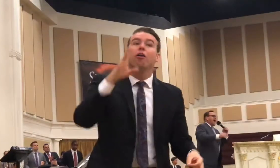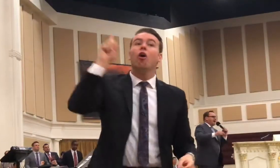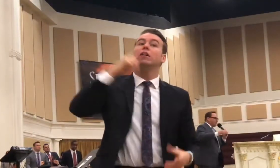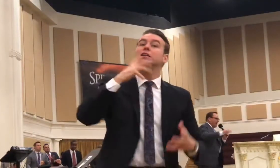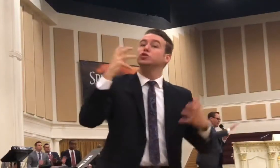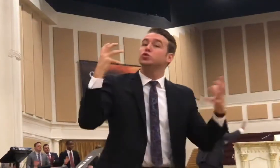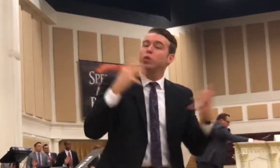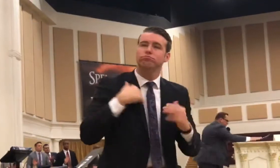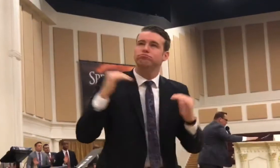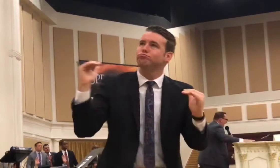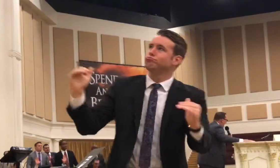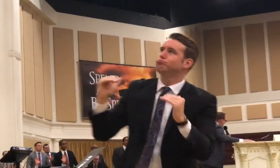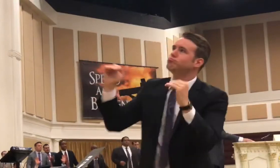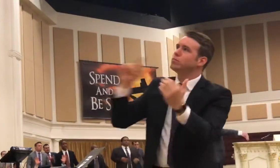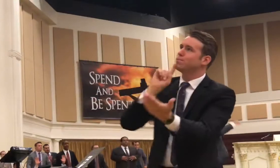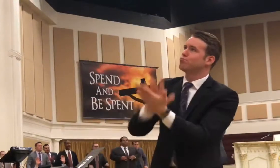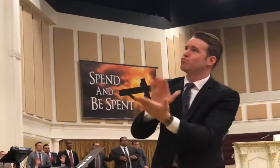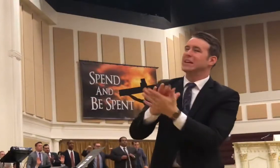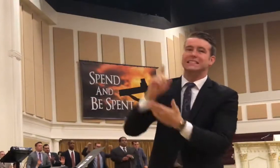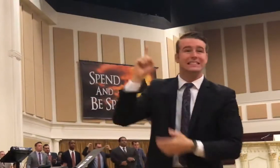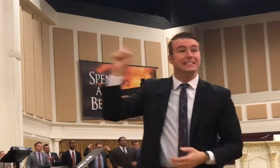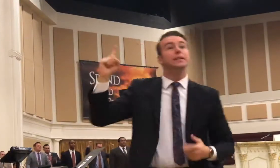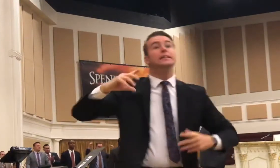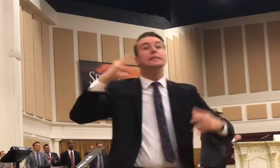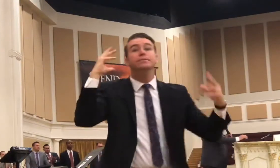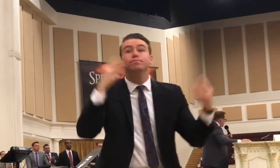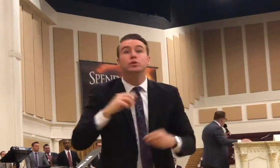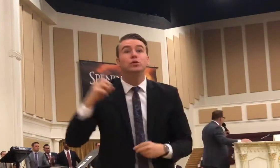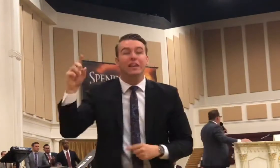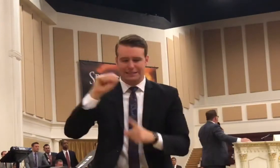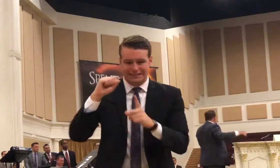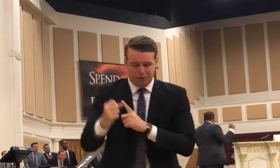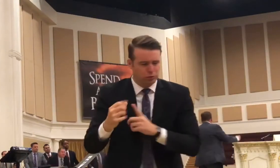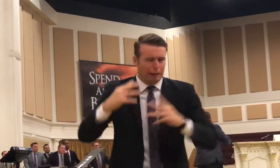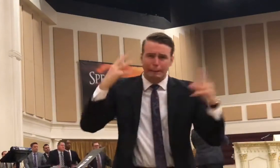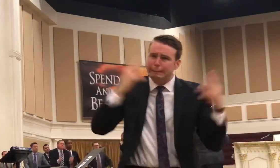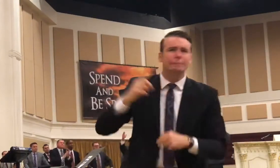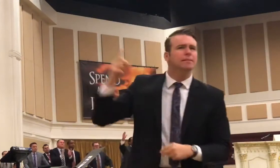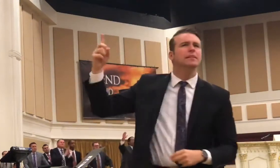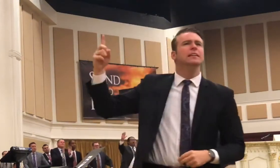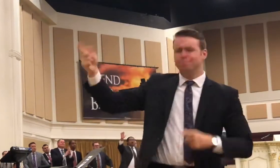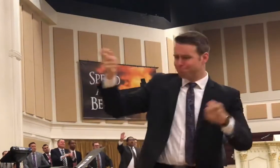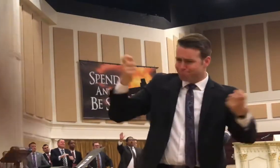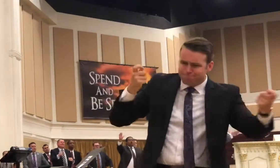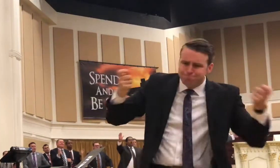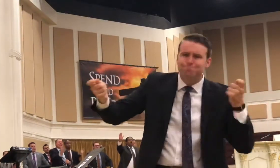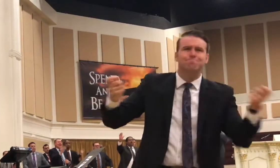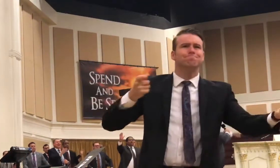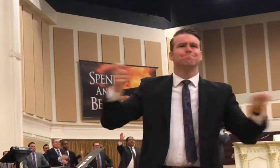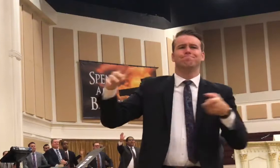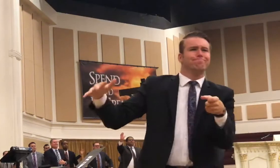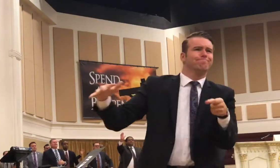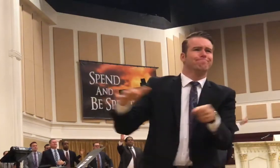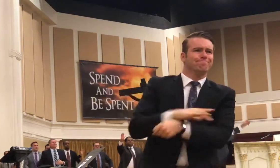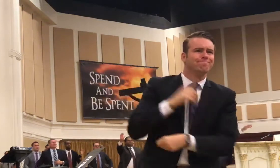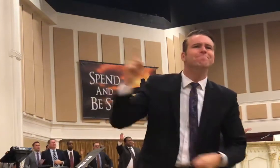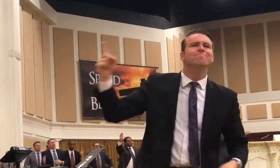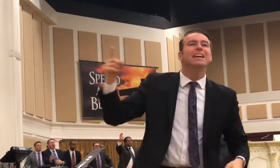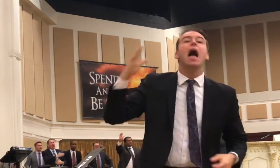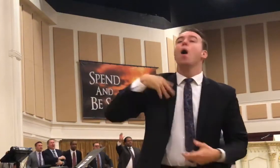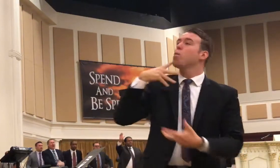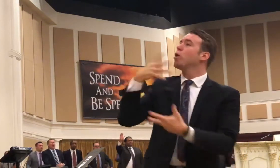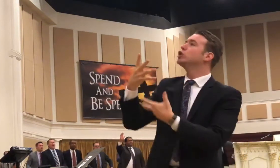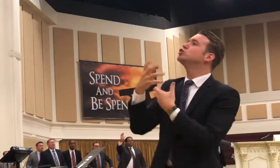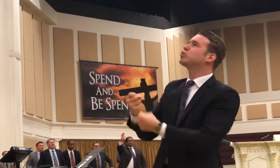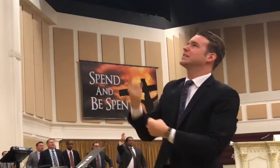great and greatly to be praised. He's beautiful for situation. He reigns. He's in charge, and I'm going to trust him.